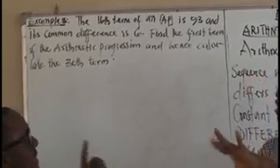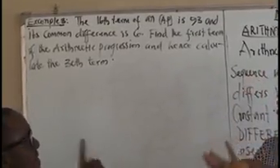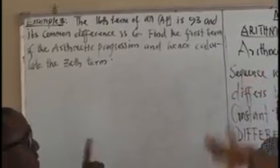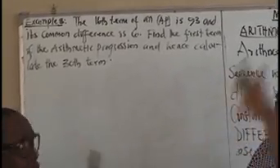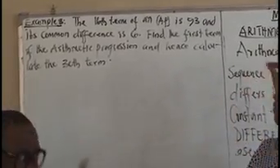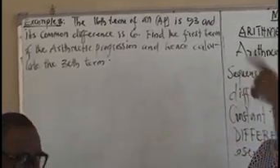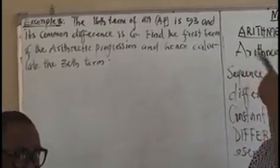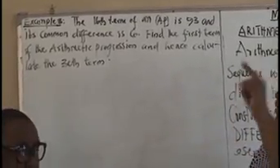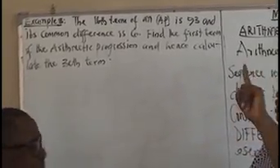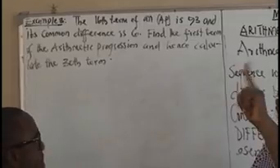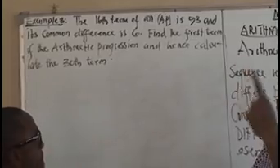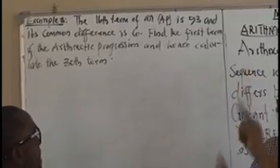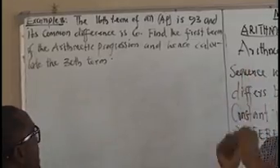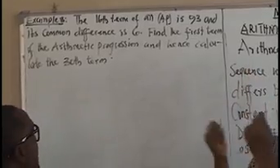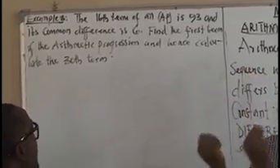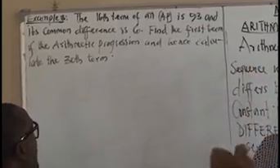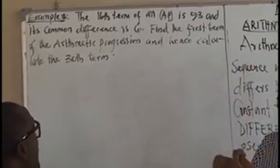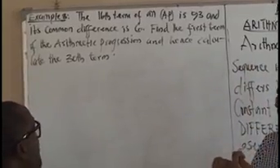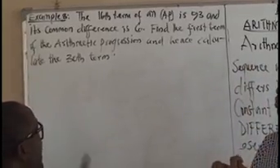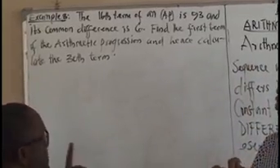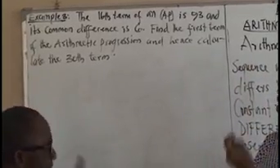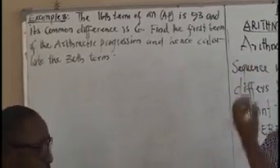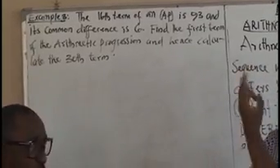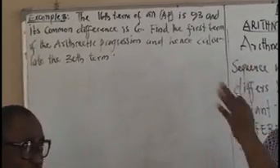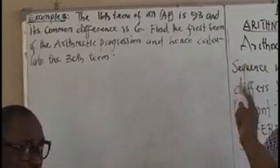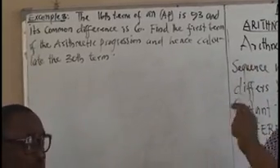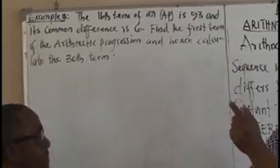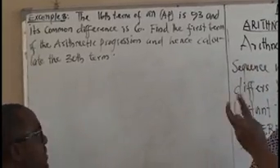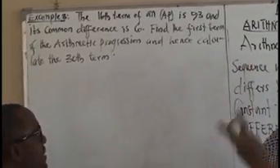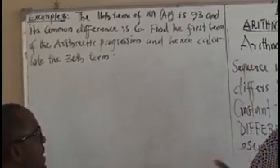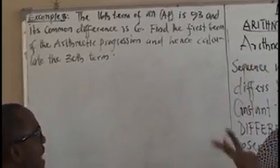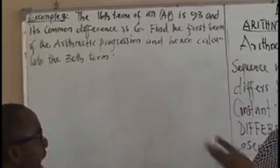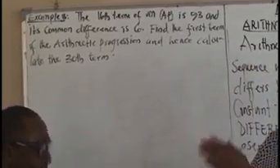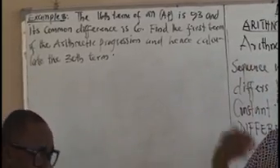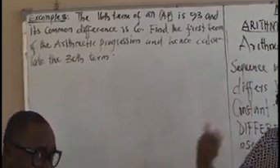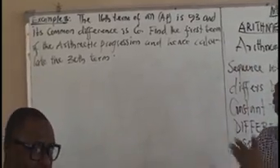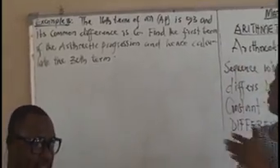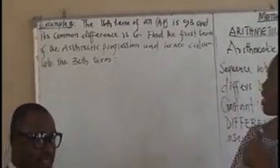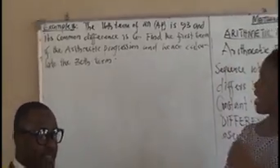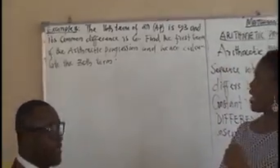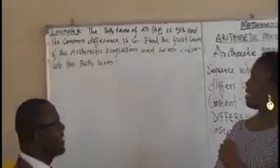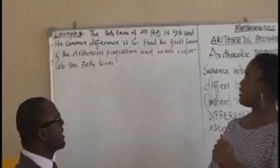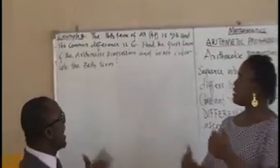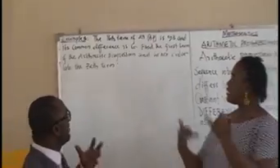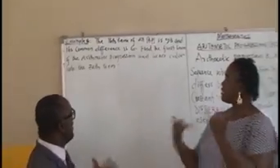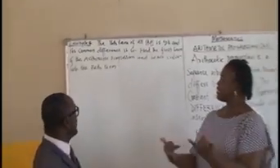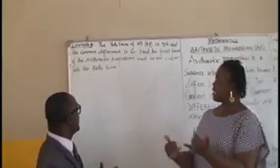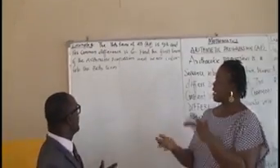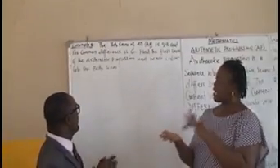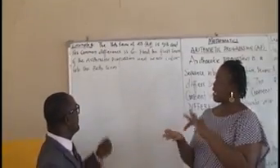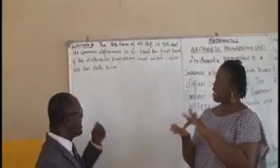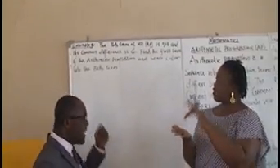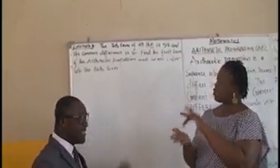Find the first 10 of the arithmetic progression and hence